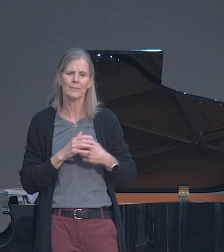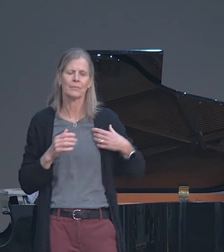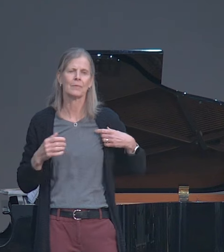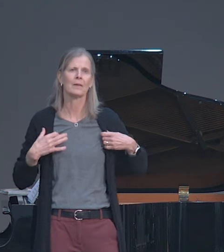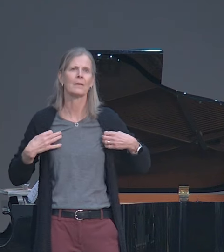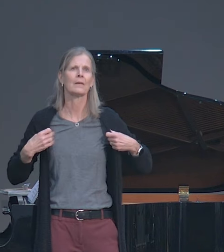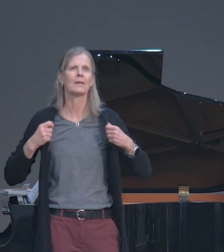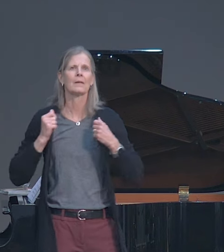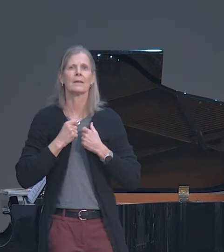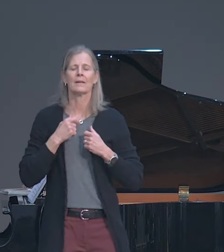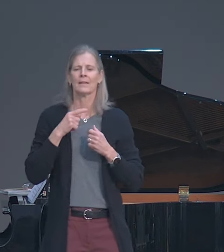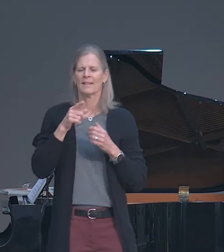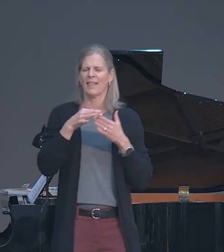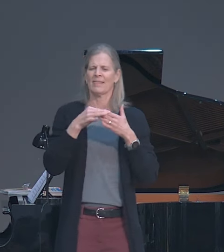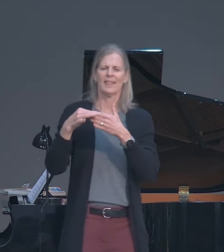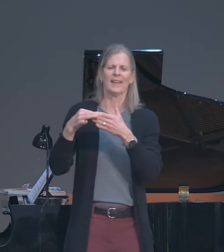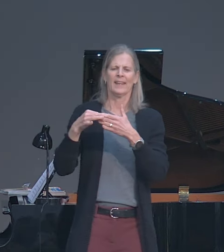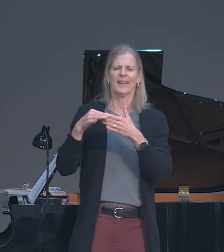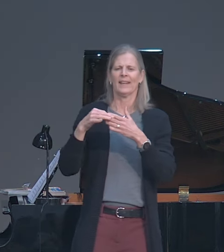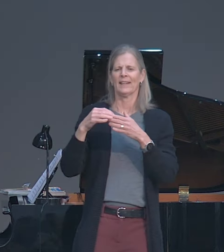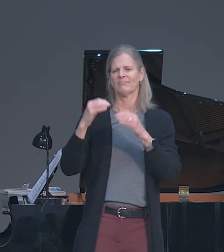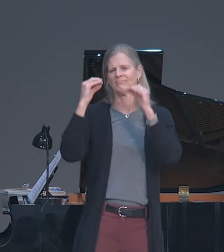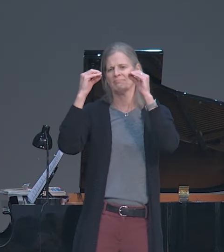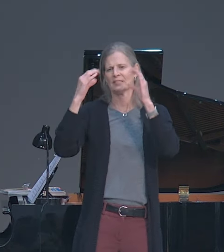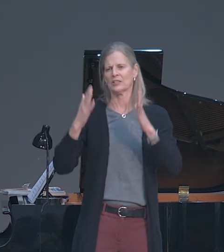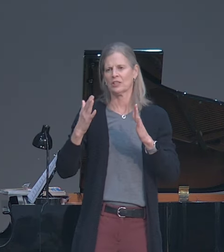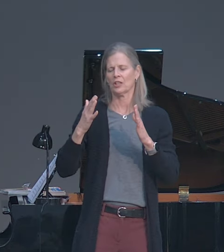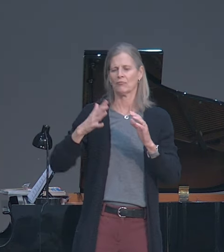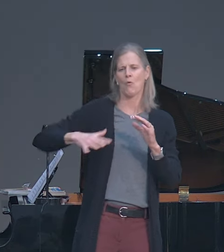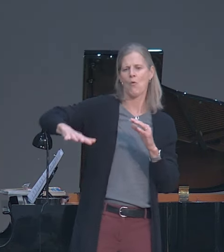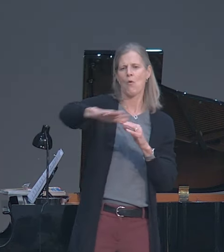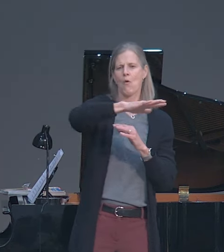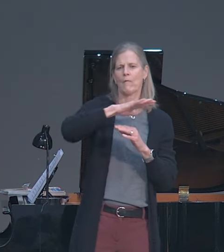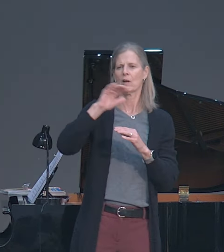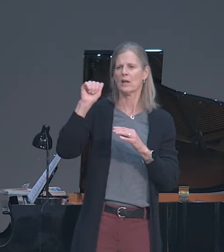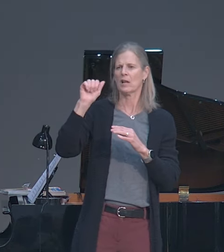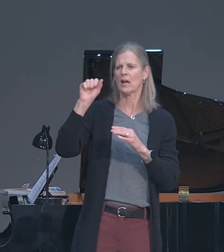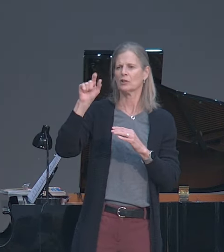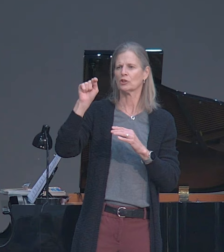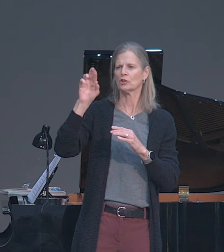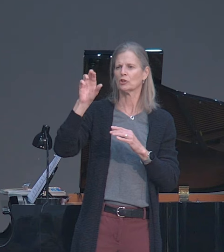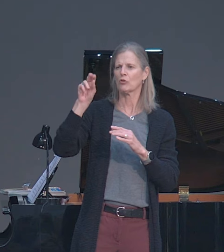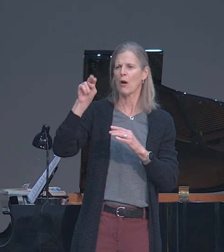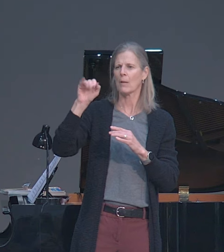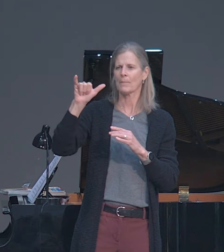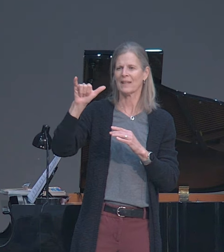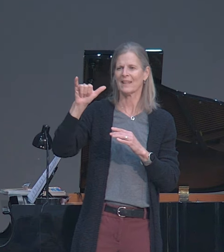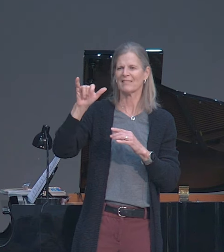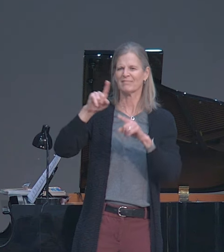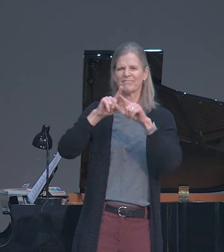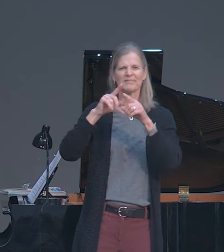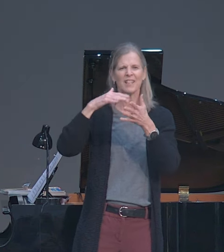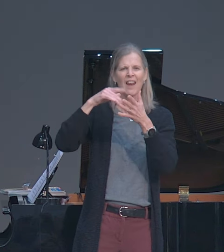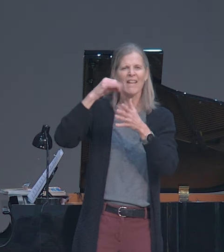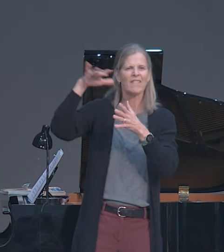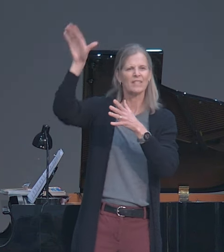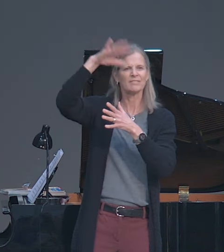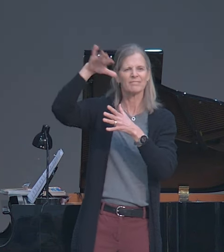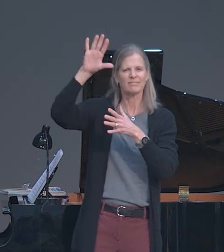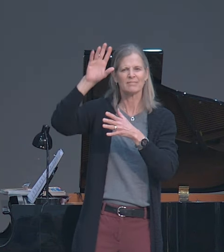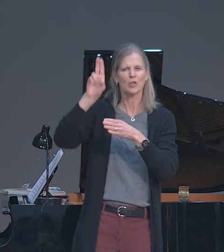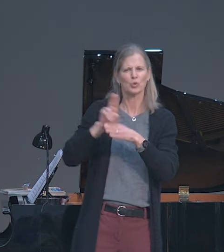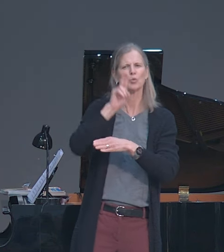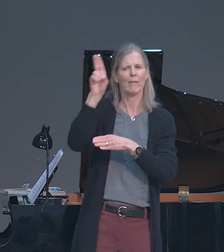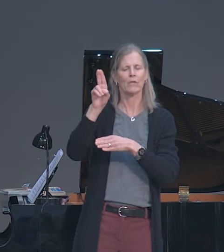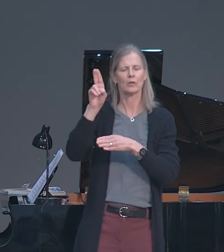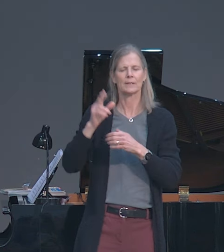the lead professor over the whole astronomy department at a major university. You would know the university if I